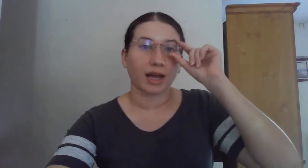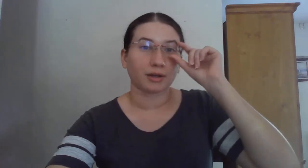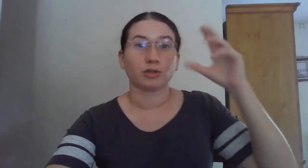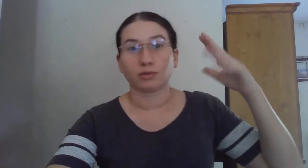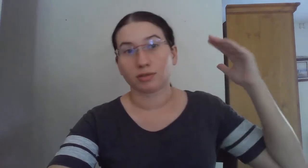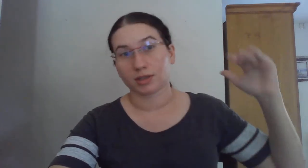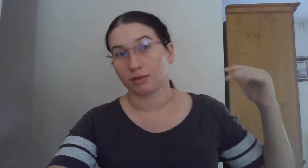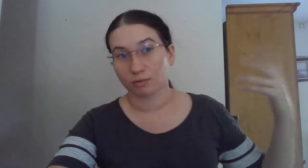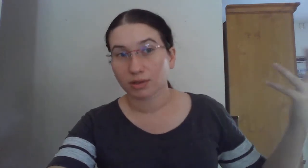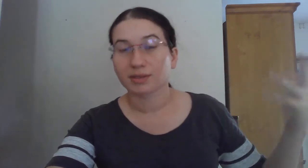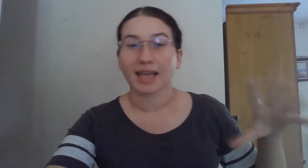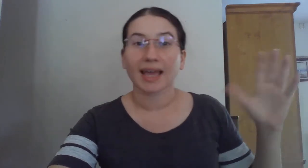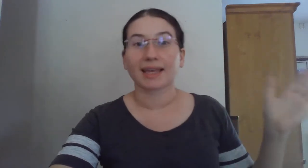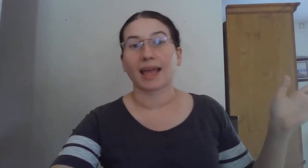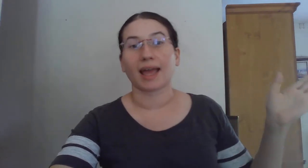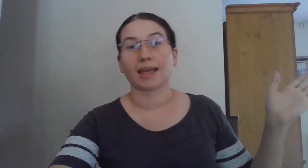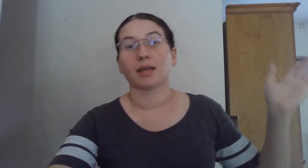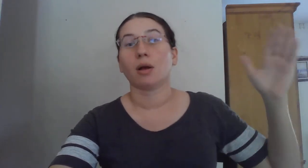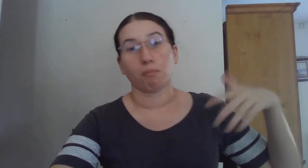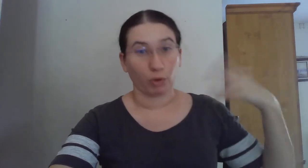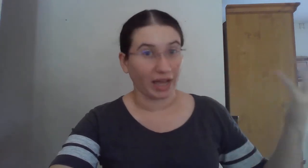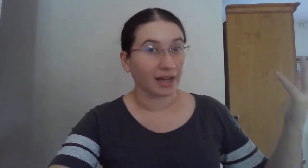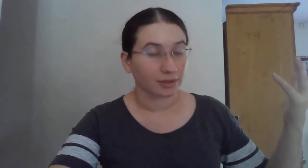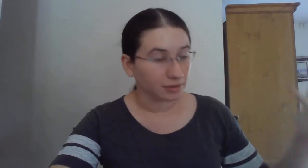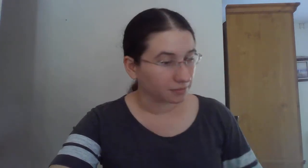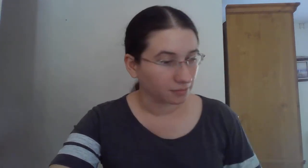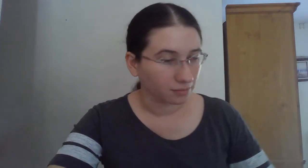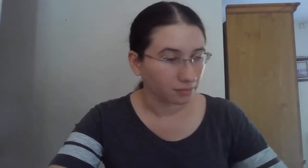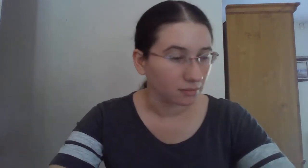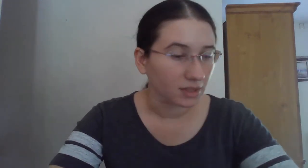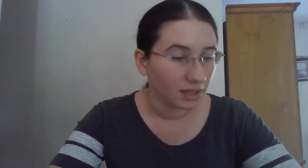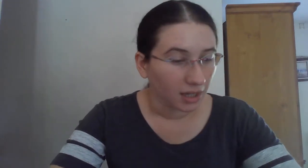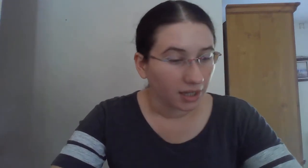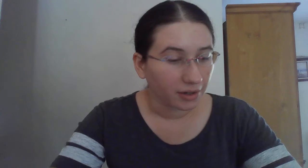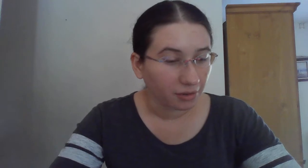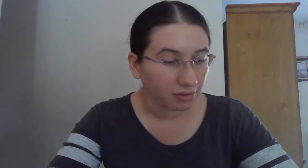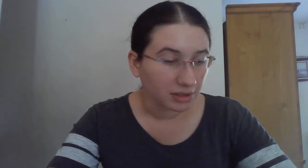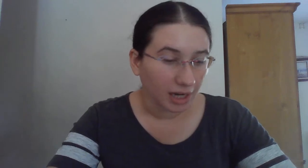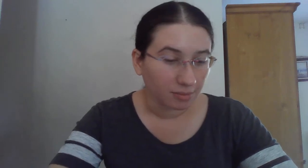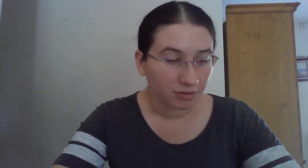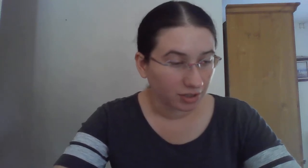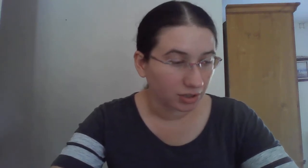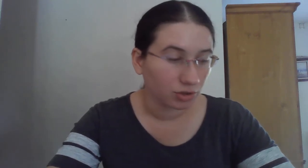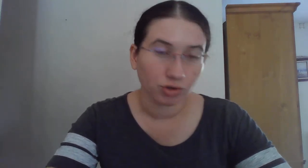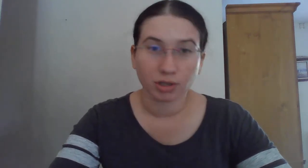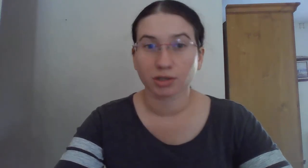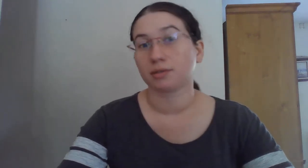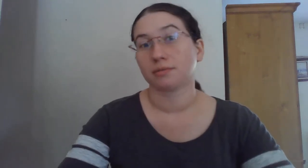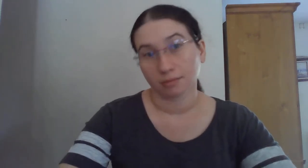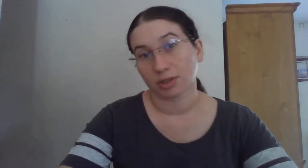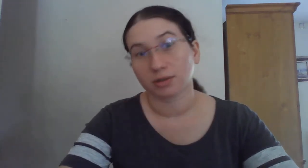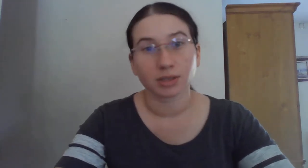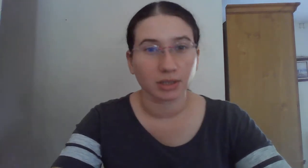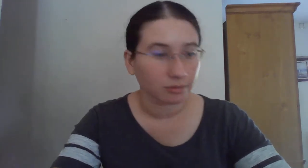to use these words, aka modals. There are three types of sentence structure when using these